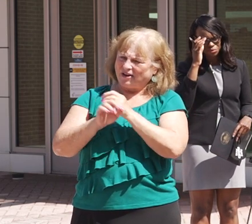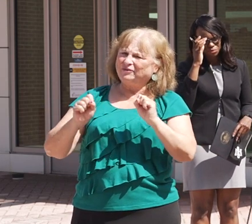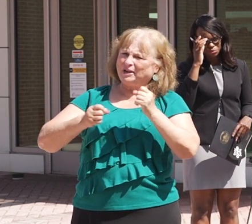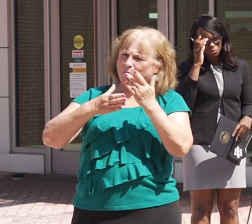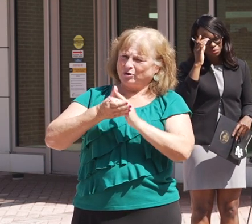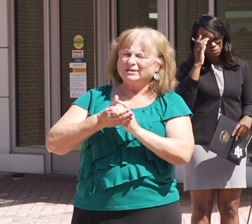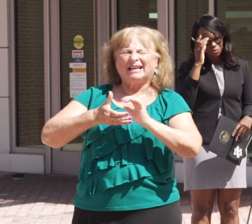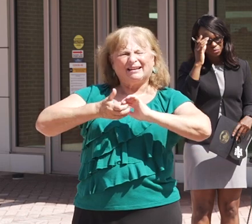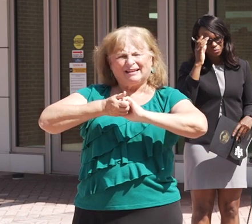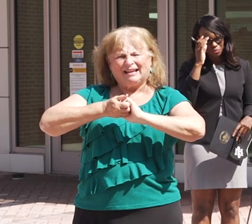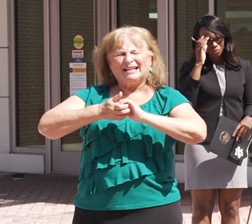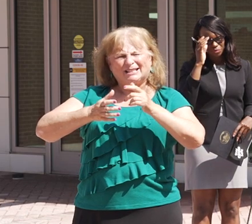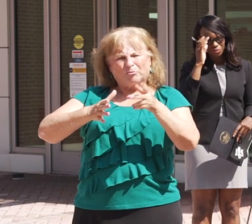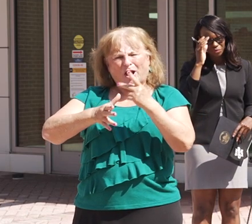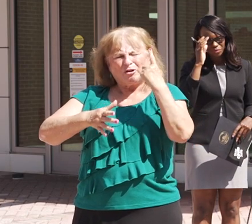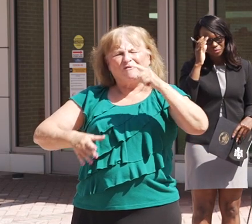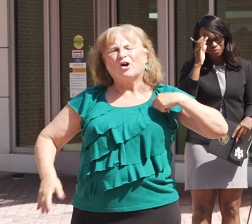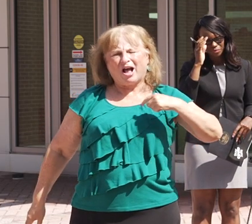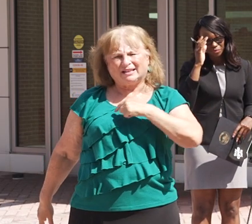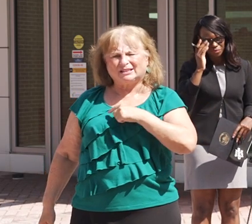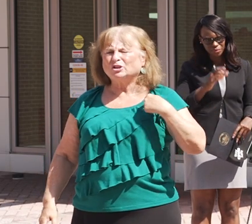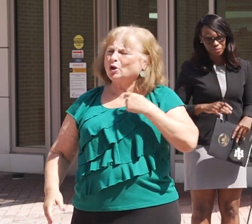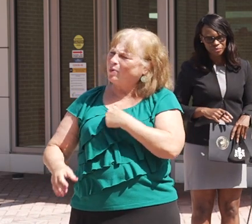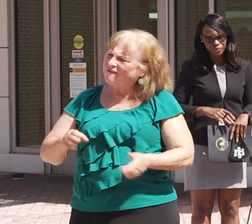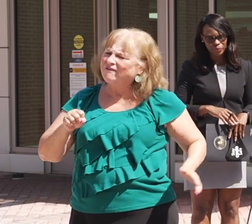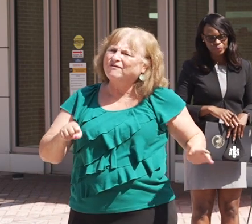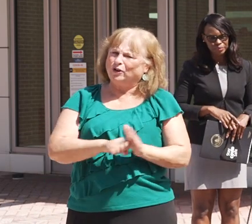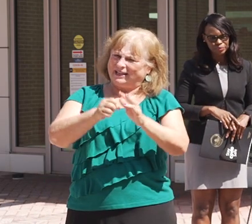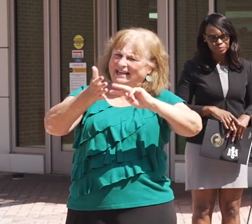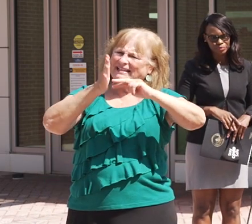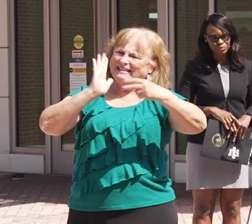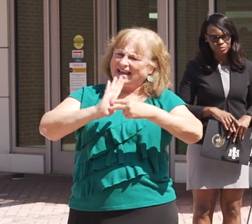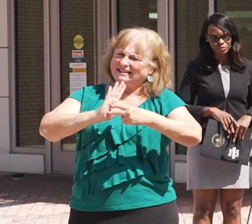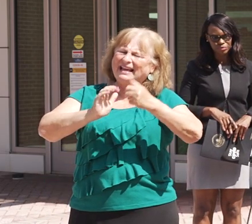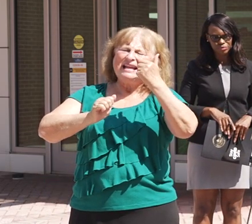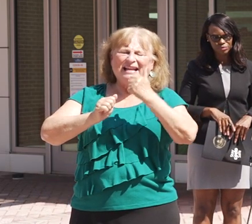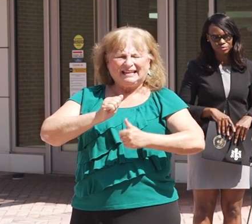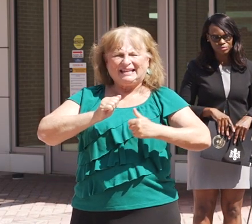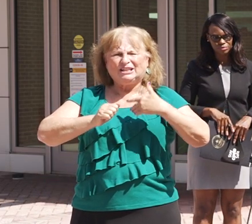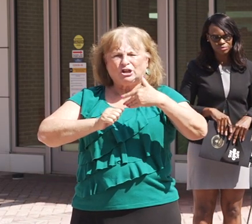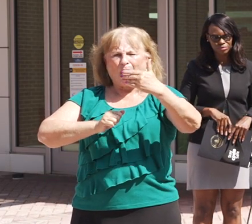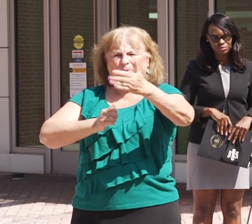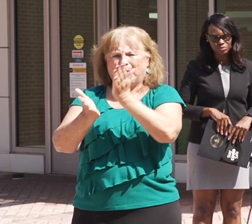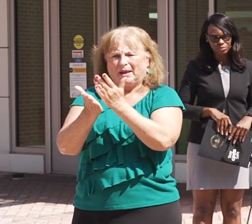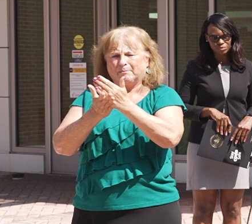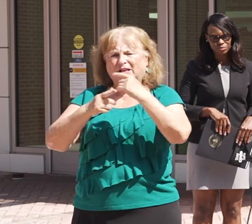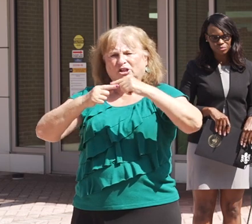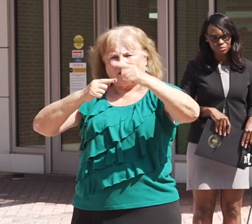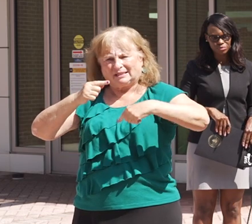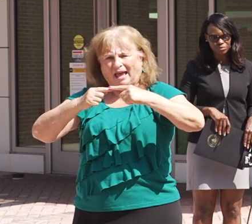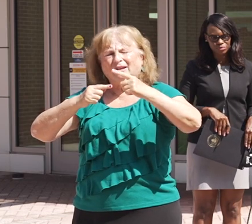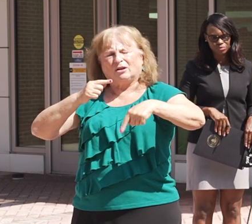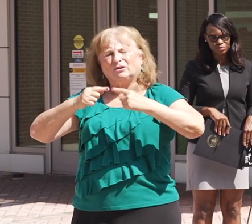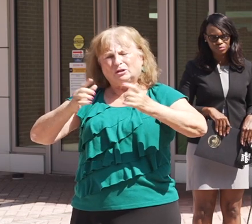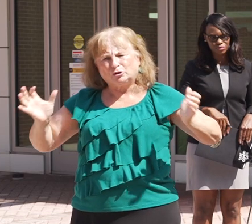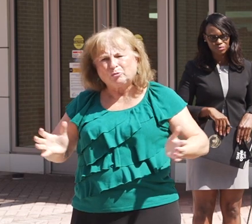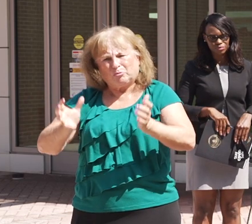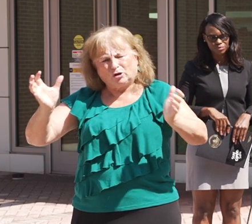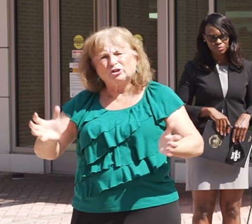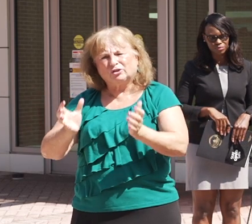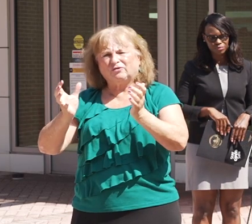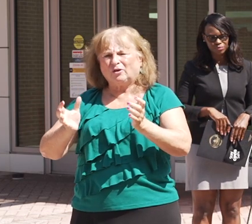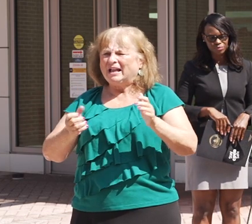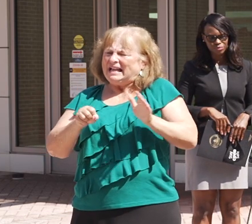a priority for us. And so we fully intend in each upcoming budget cycle to push